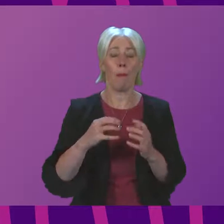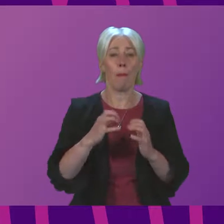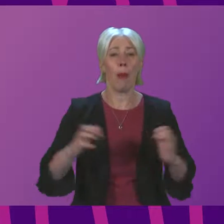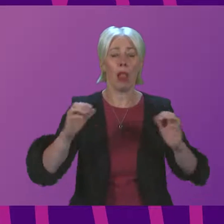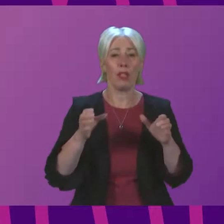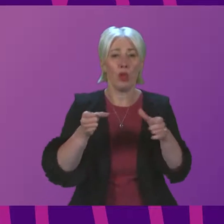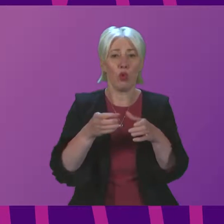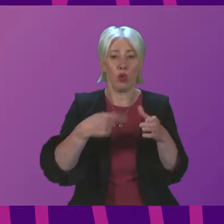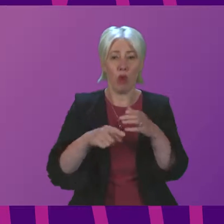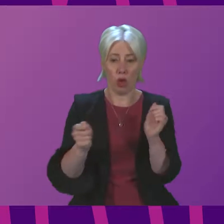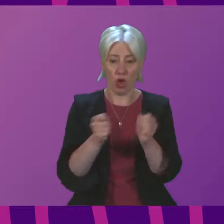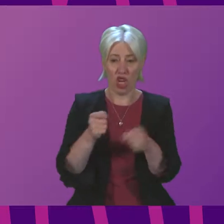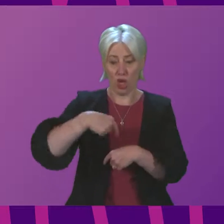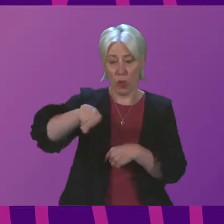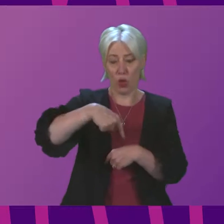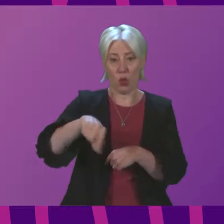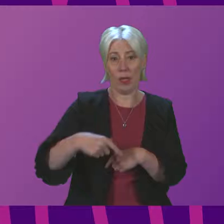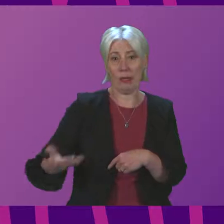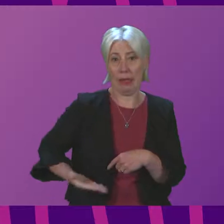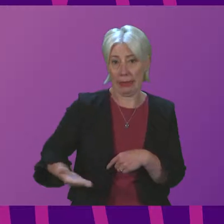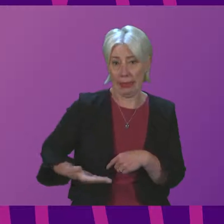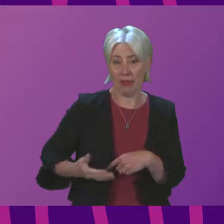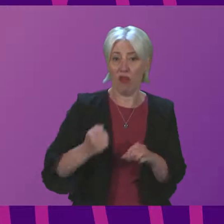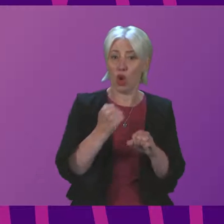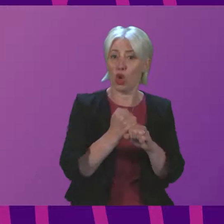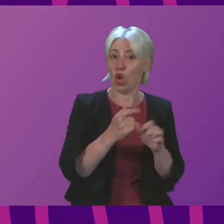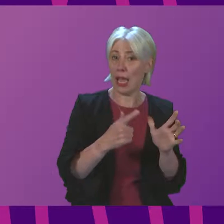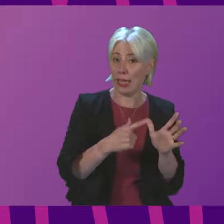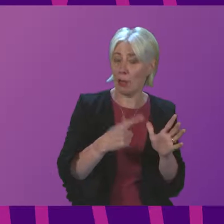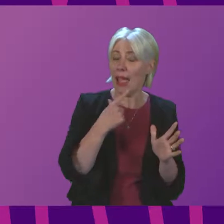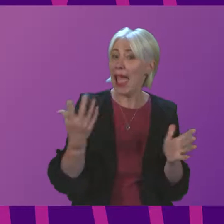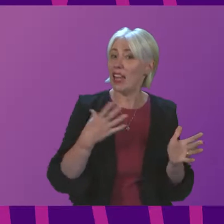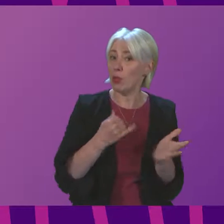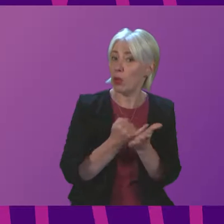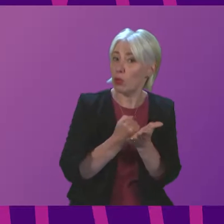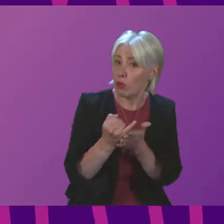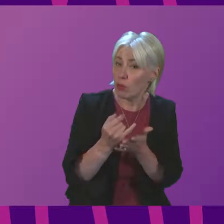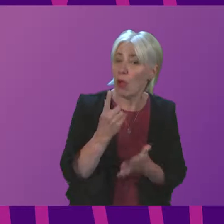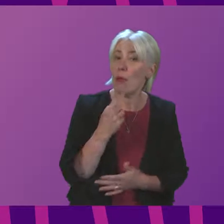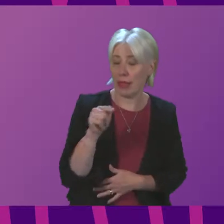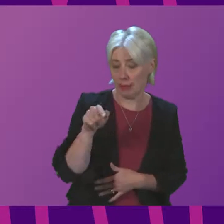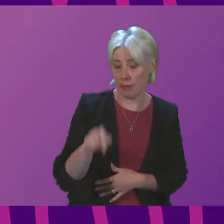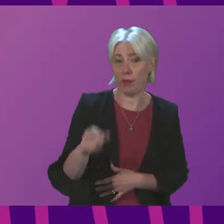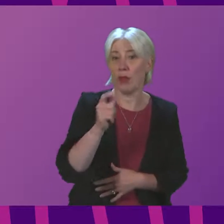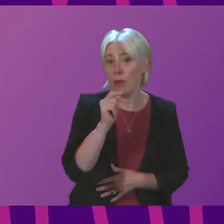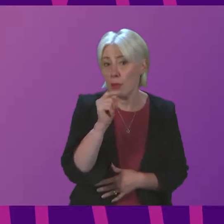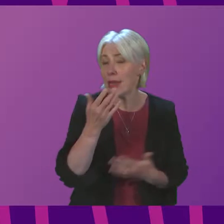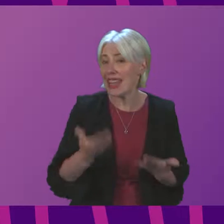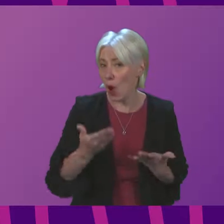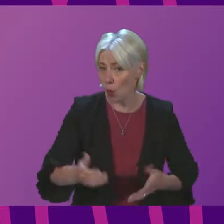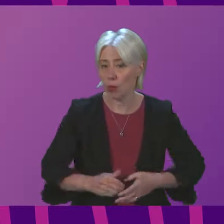setting out changes to this week's business. Any member who wishes to speak against the motion should press their request to speak button now.